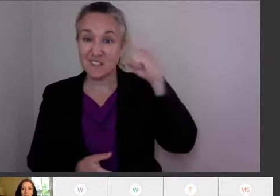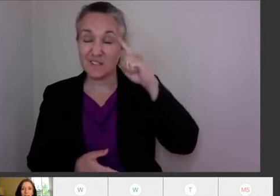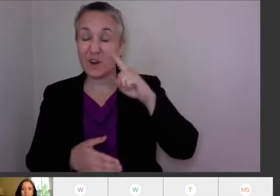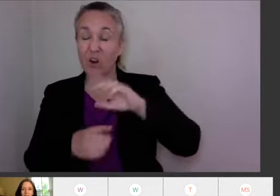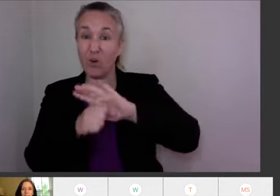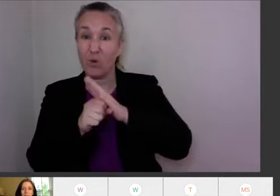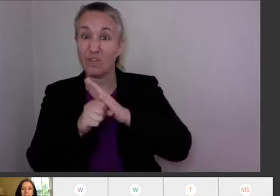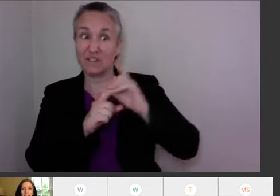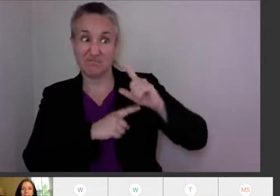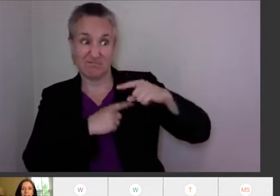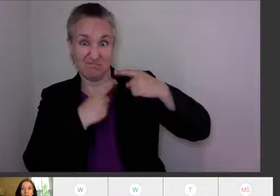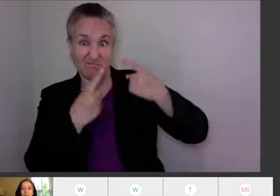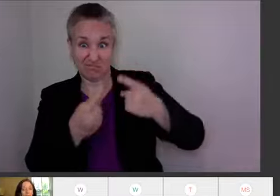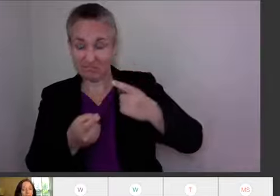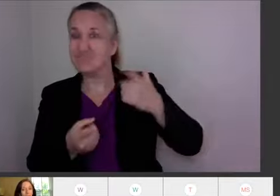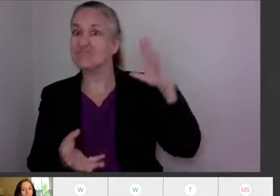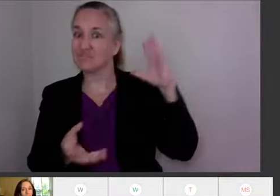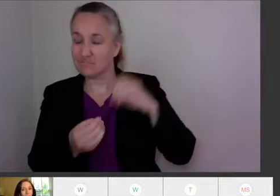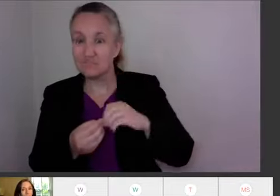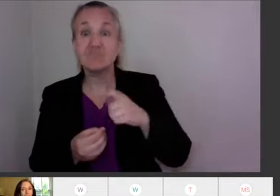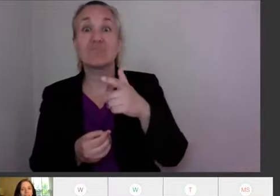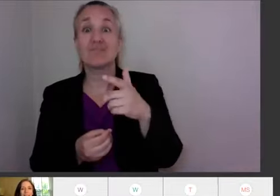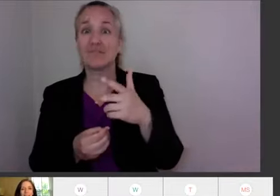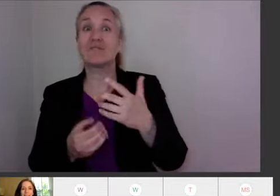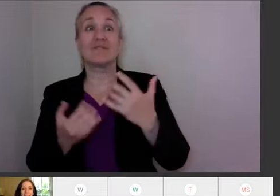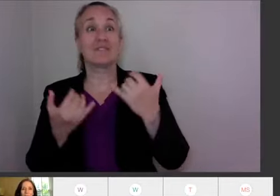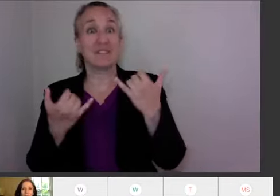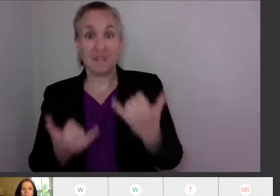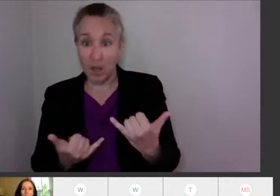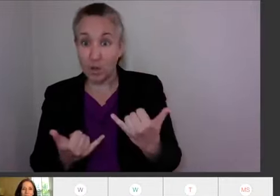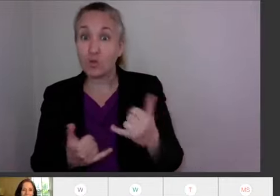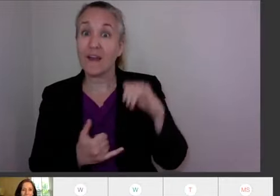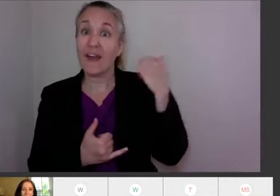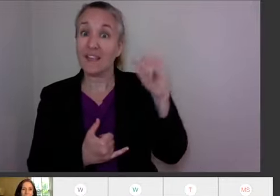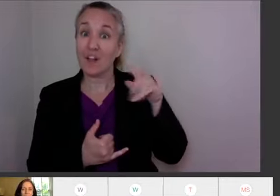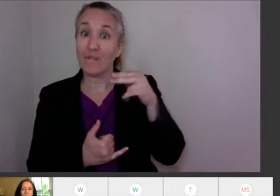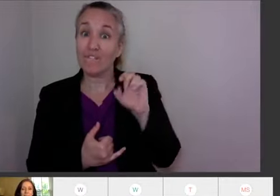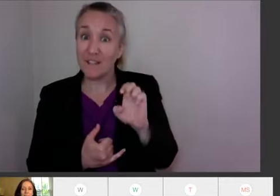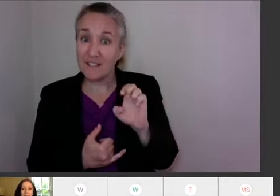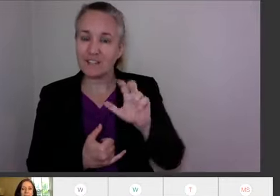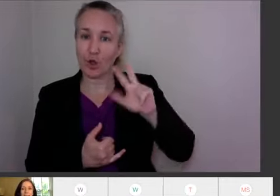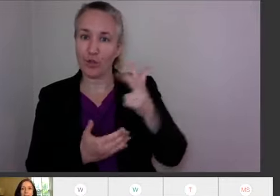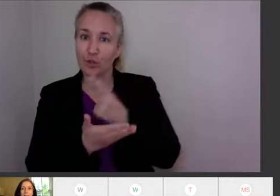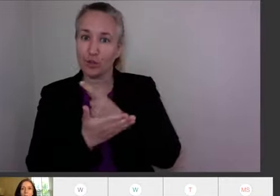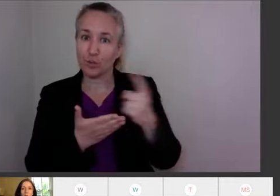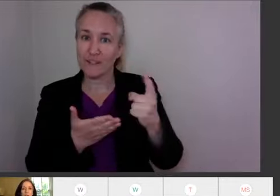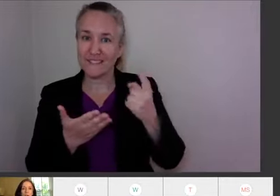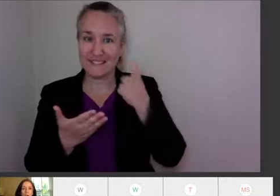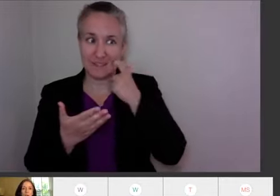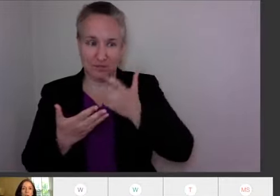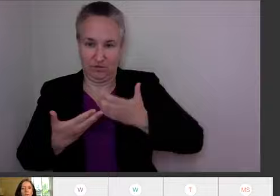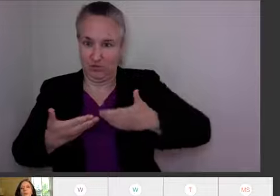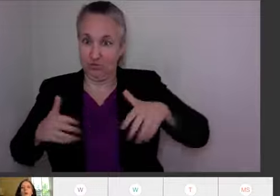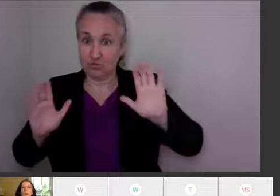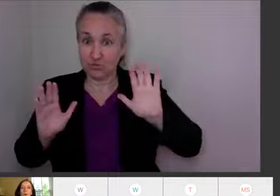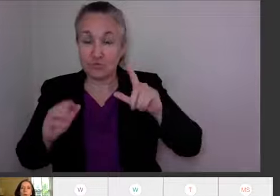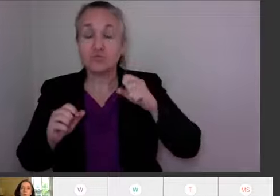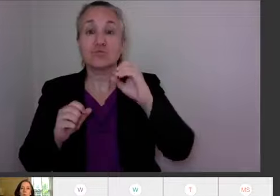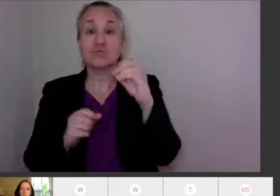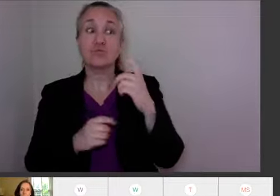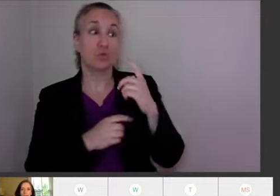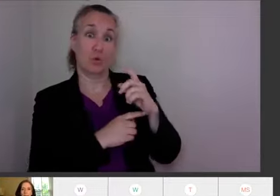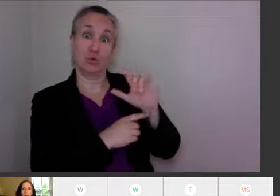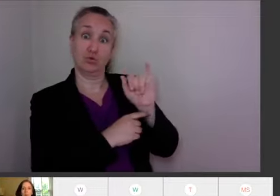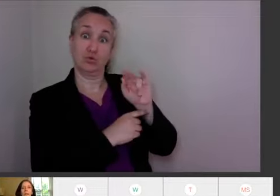in Montgomery County and to the end of week 3 in the yellow phase. Since our June 24th